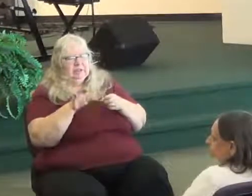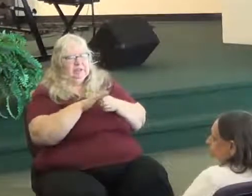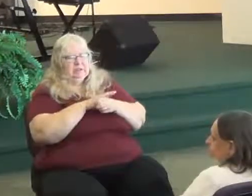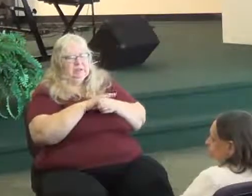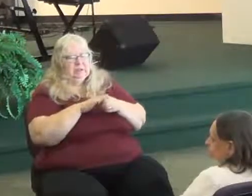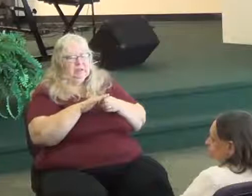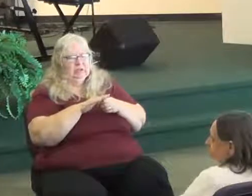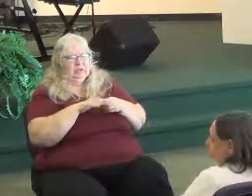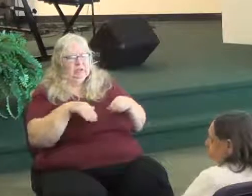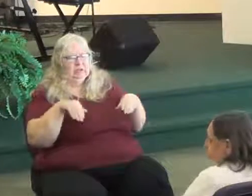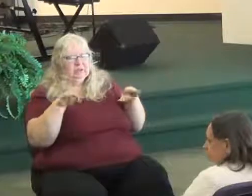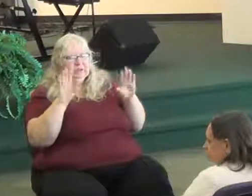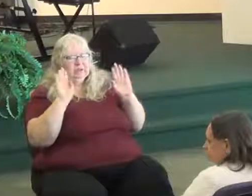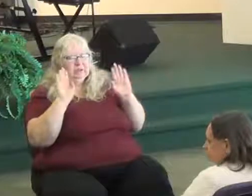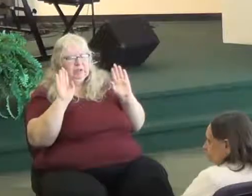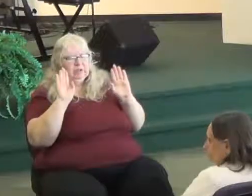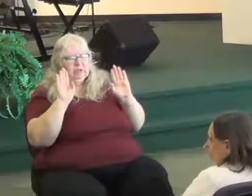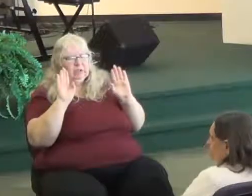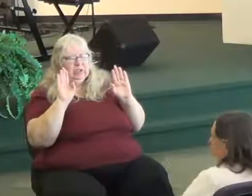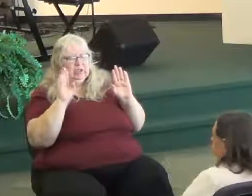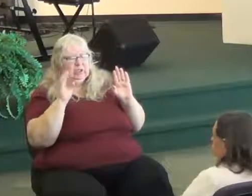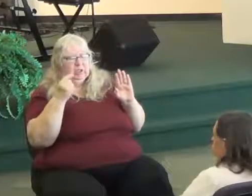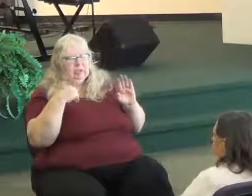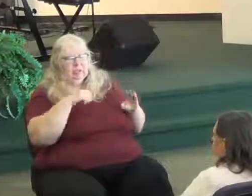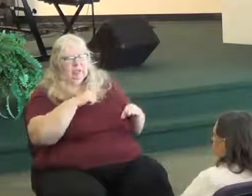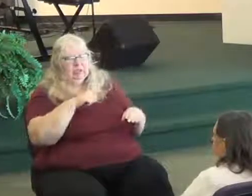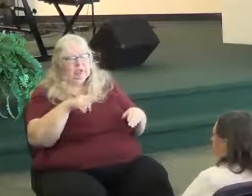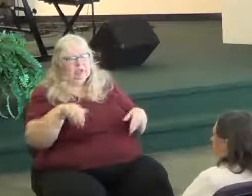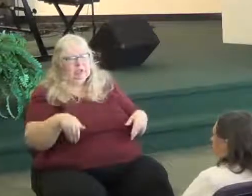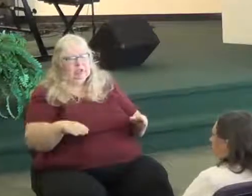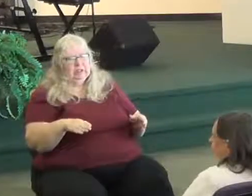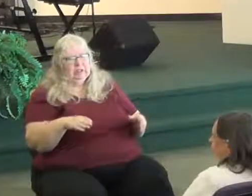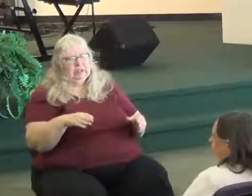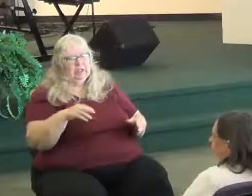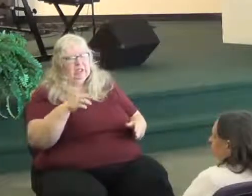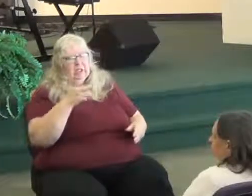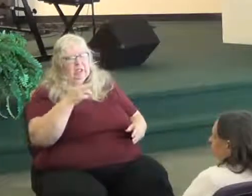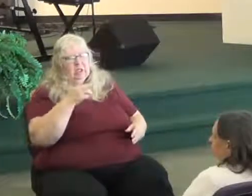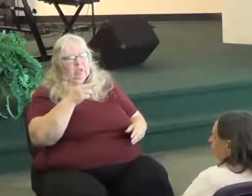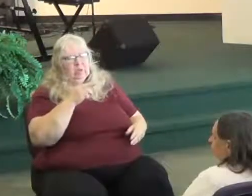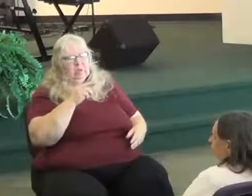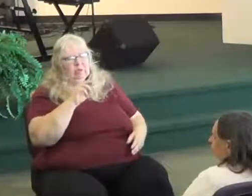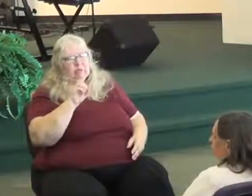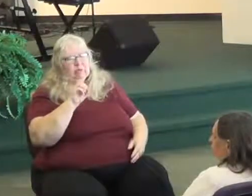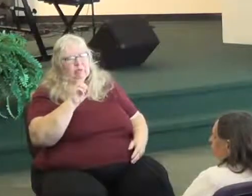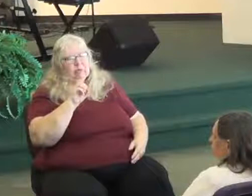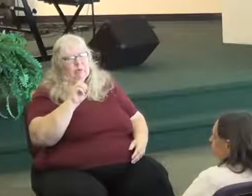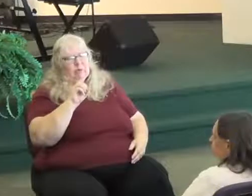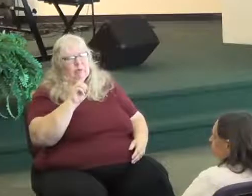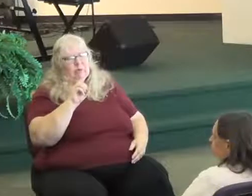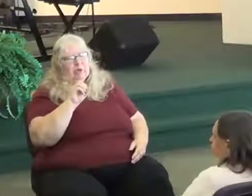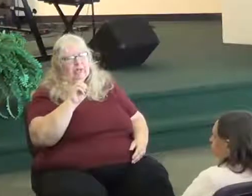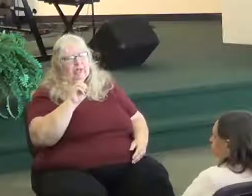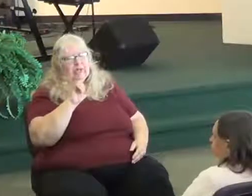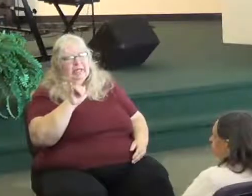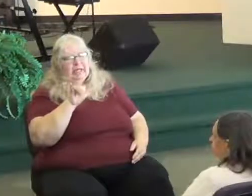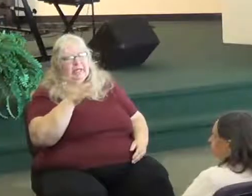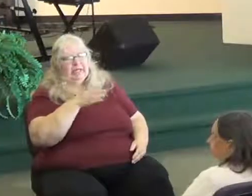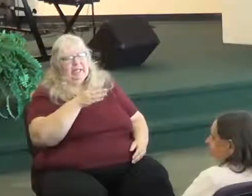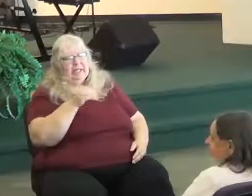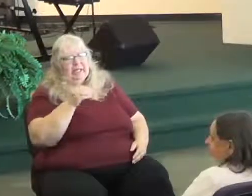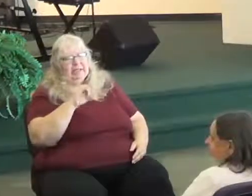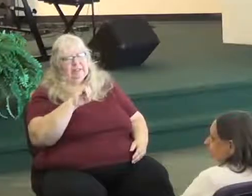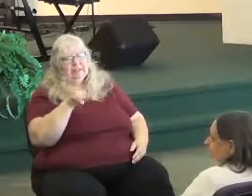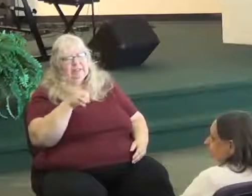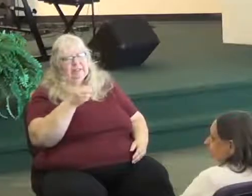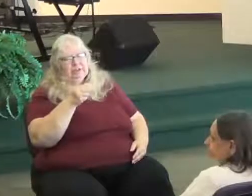Him right now. And we're going to have Roy and John come up here and lead us into worship.